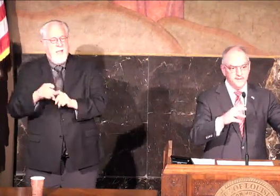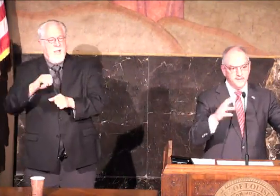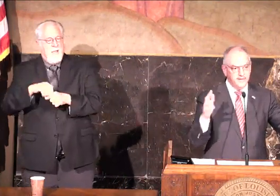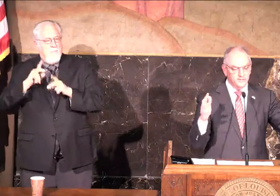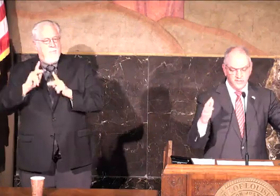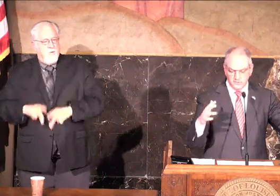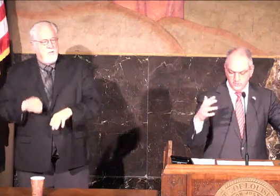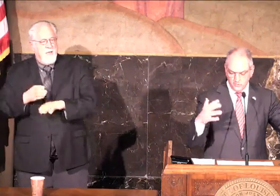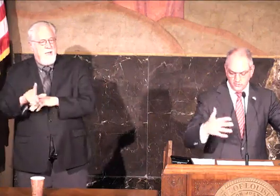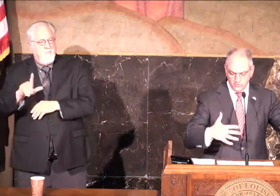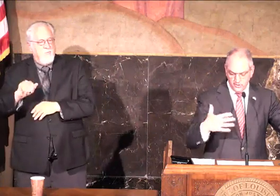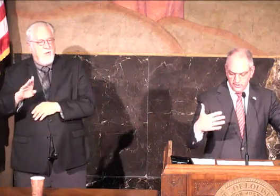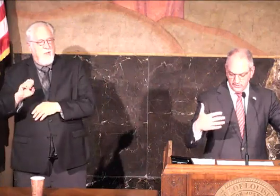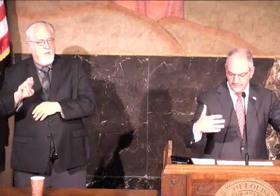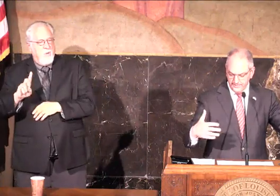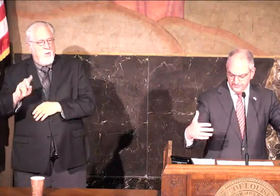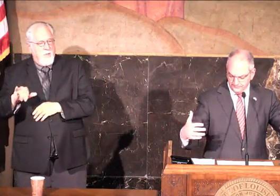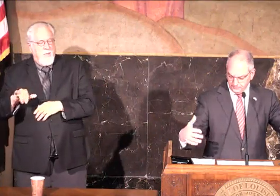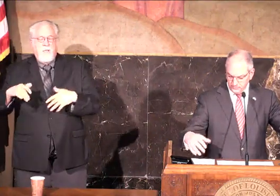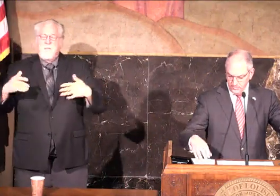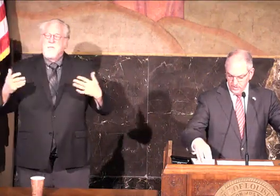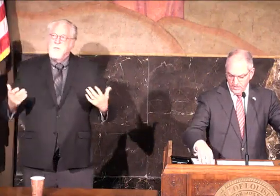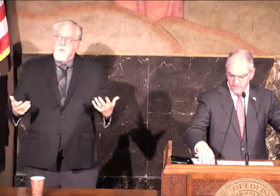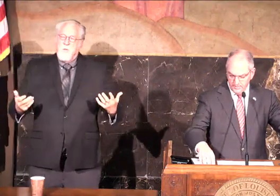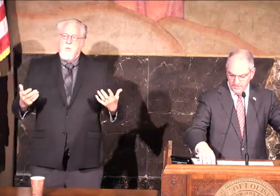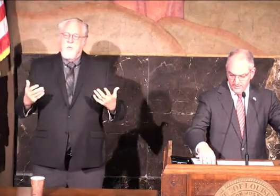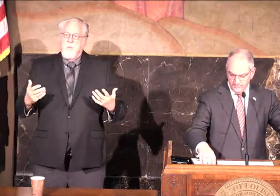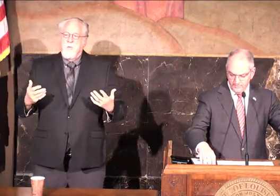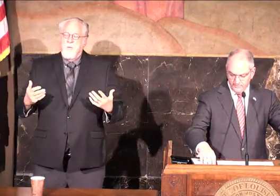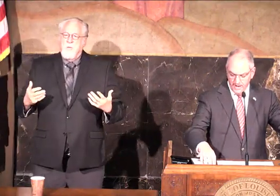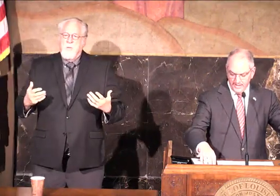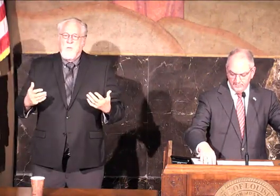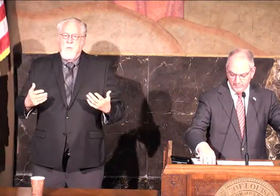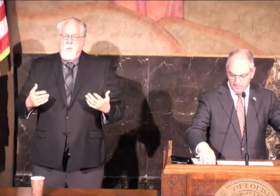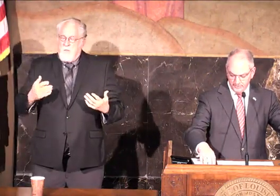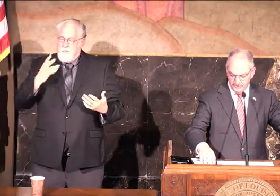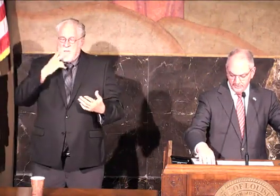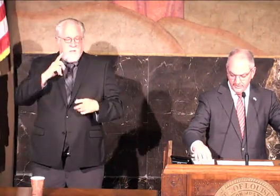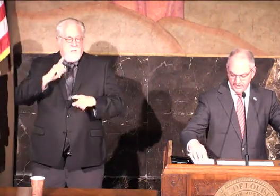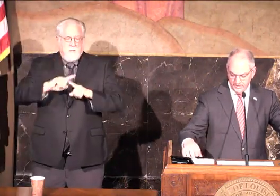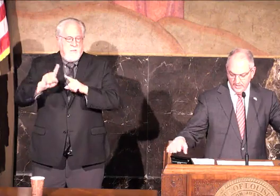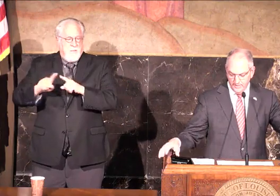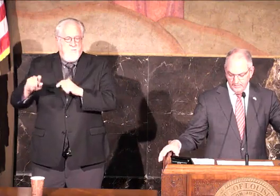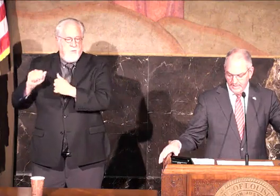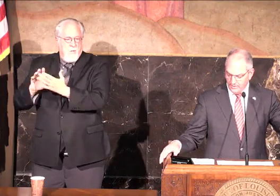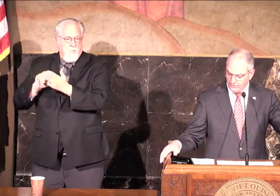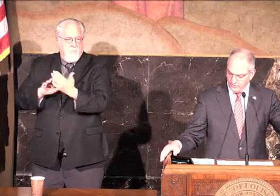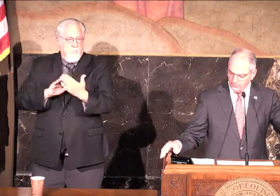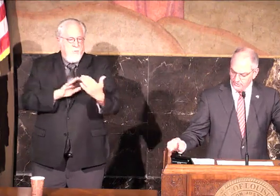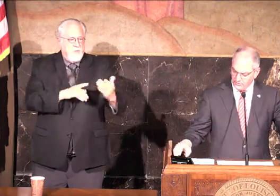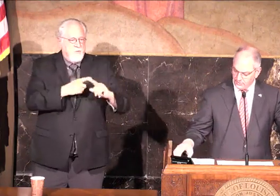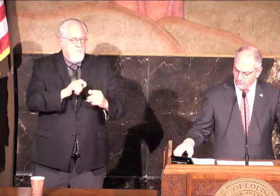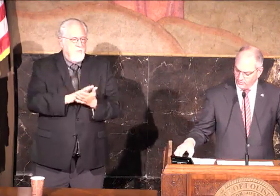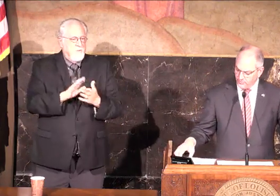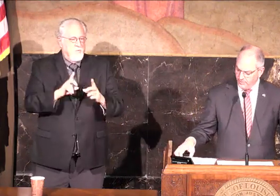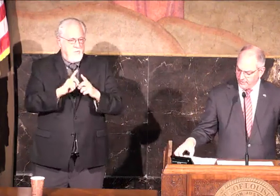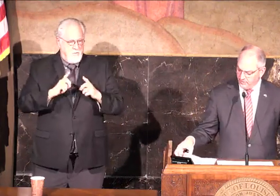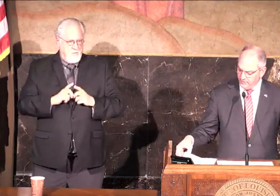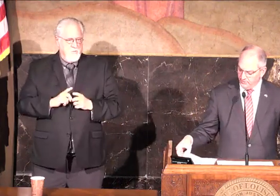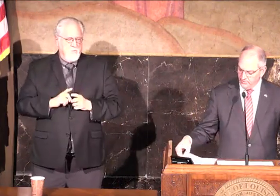Day and so forth. So you're going to see a variety of approaches by our school districts